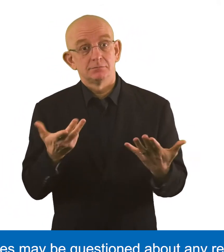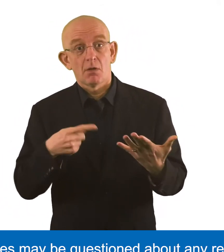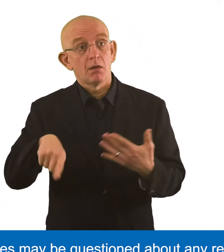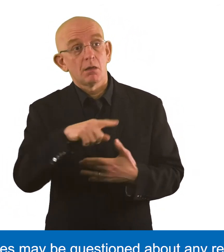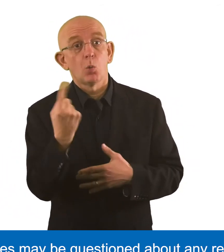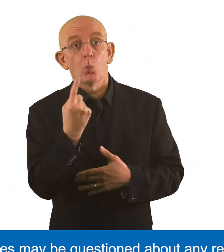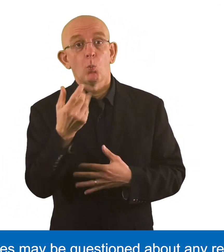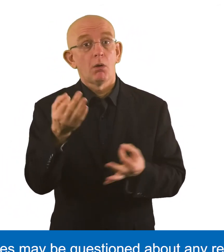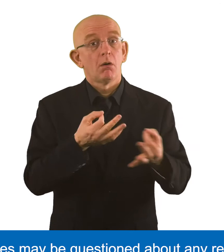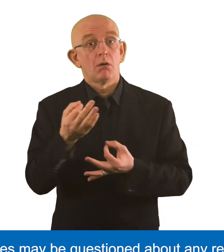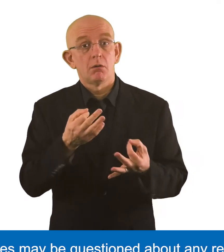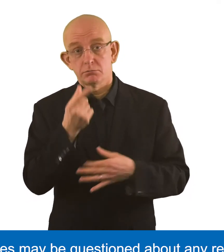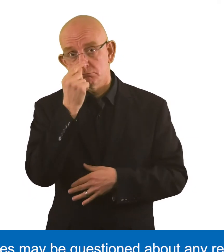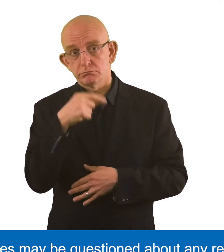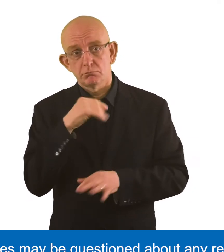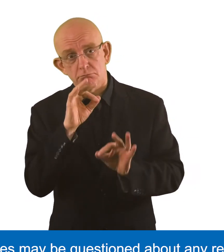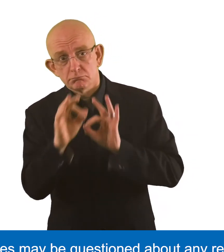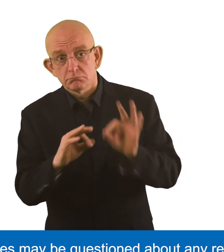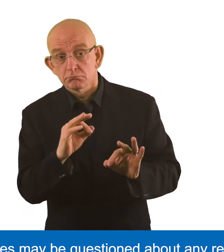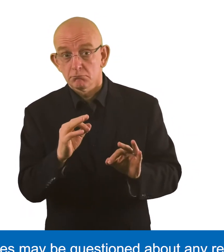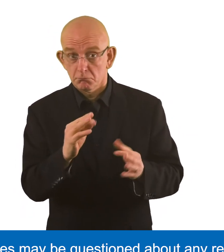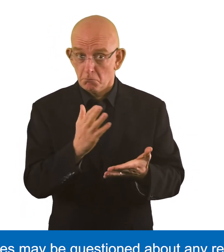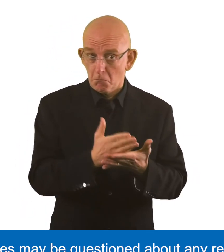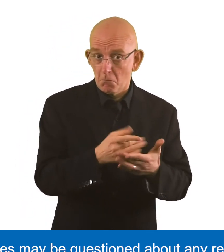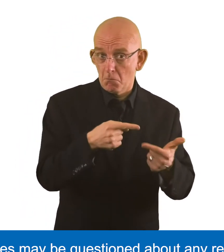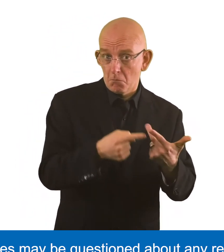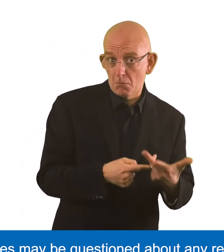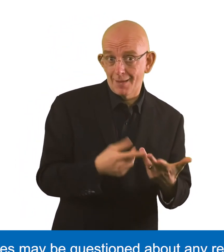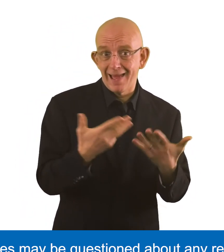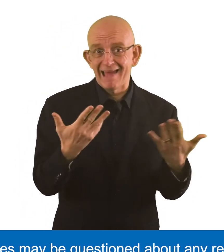Candidates may be questioned about any real or perceived conflicts of interest.